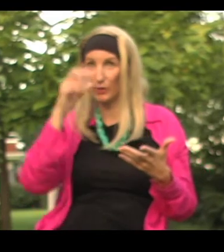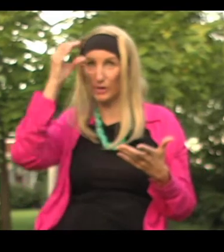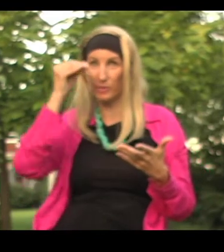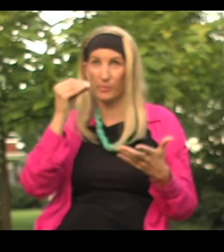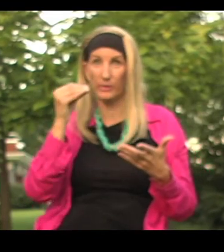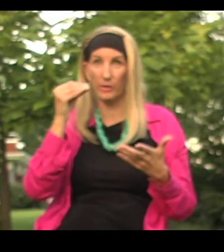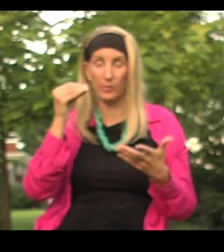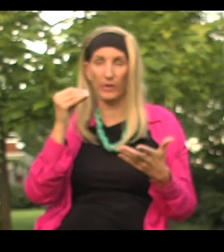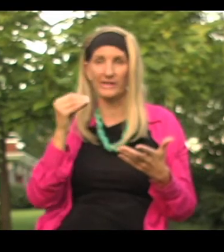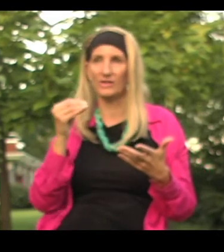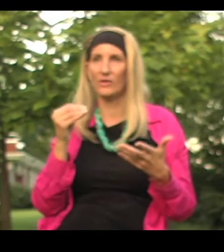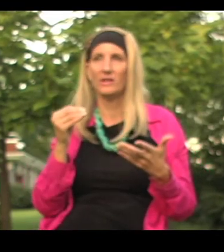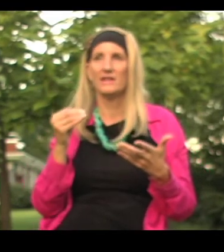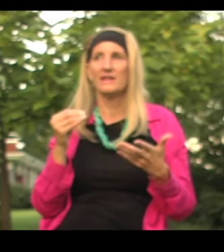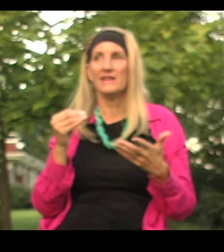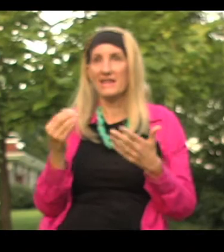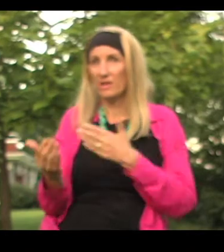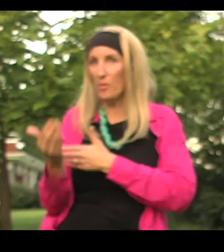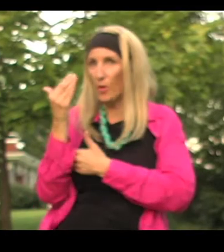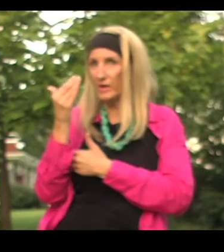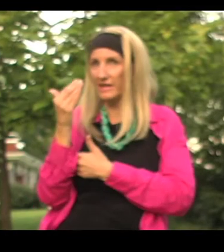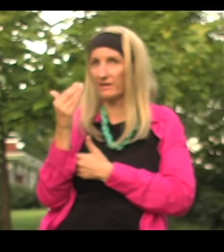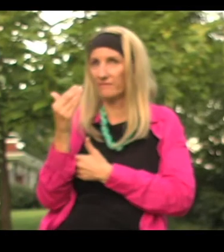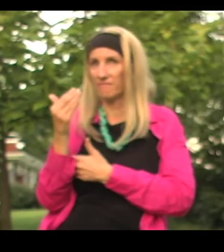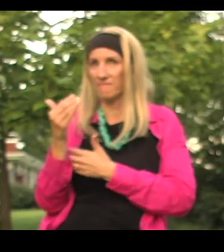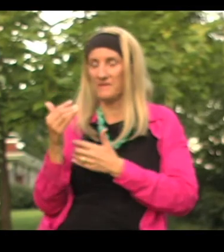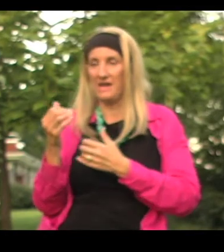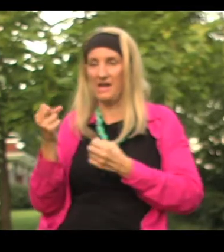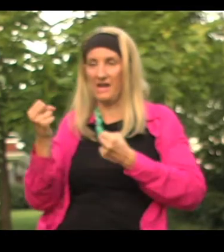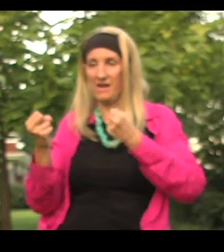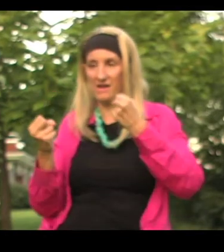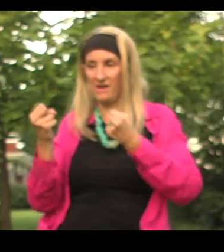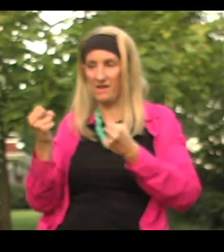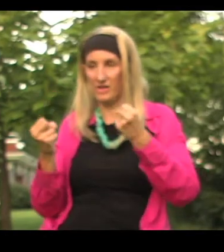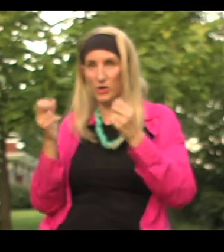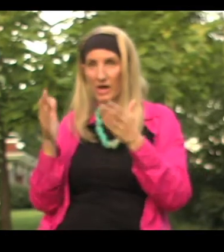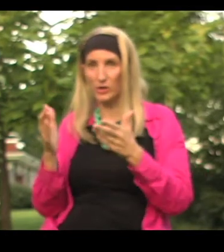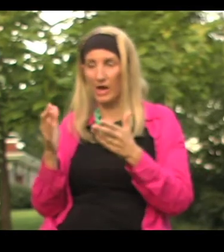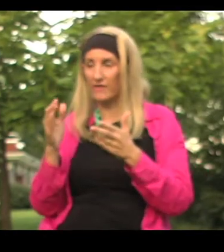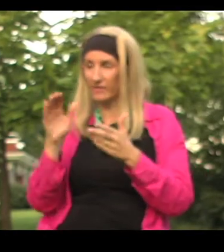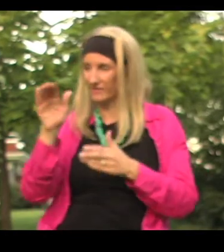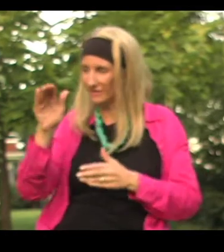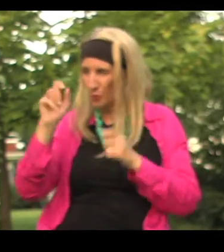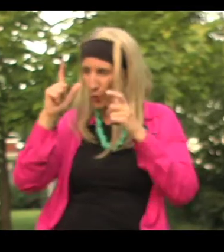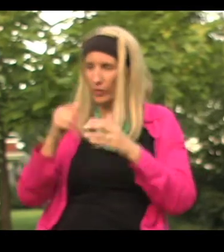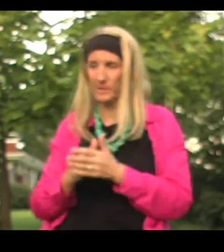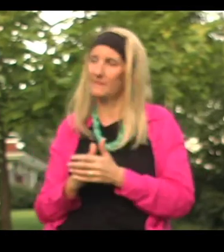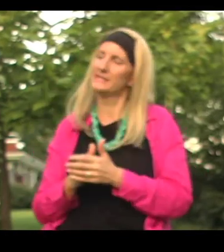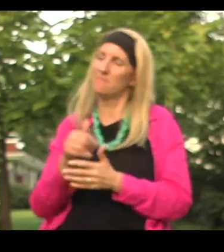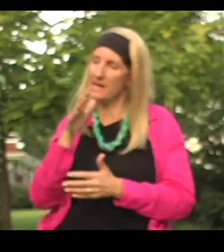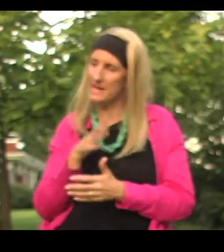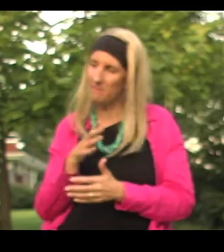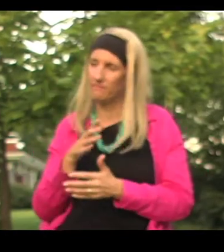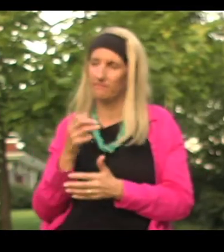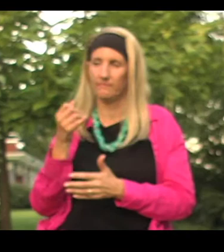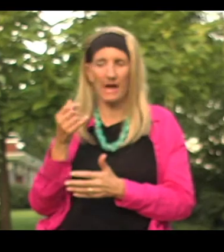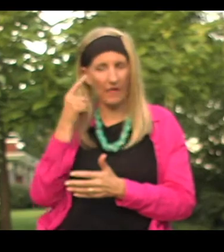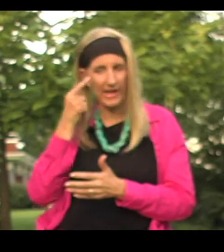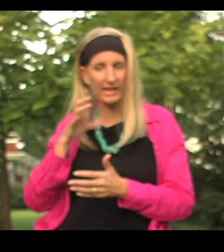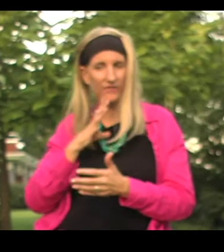or a little boy. So in the morning, a truck driver woke me up and said, "Ma'am, I think it's fine